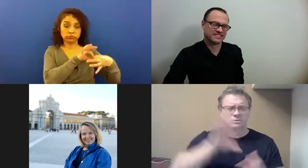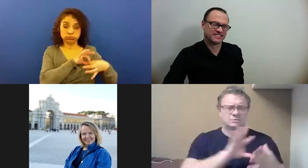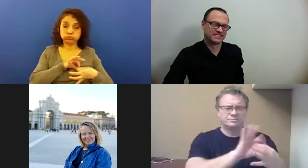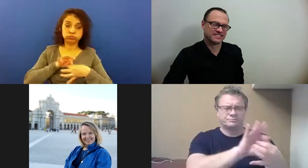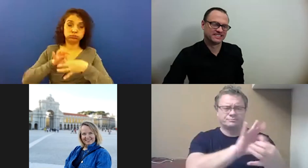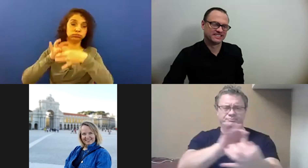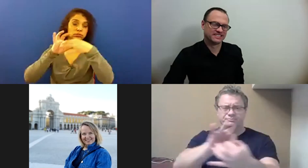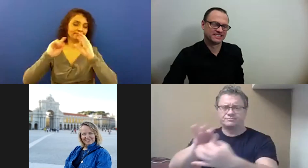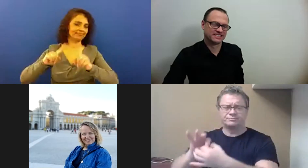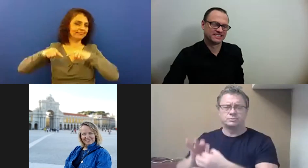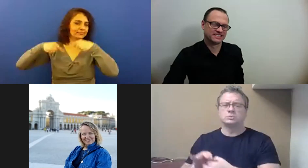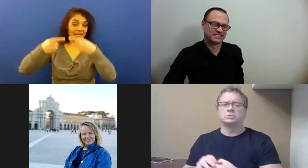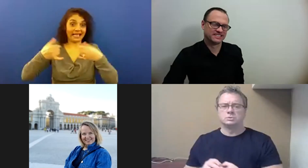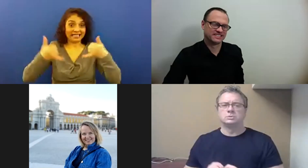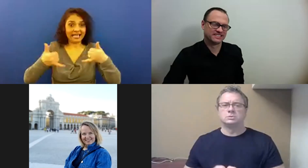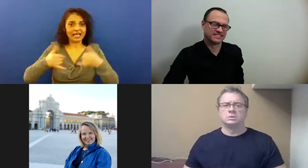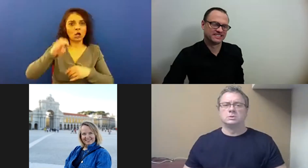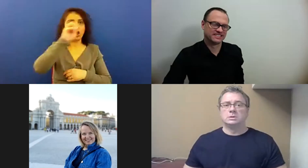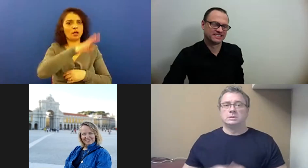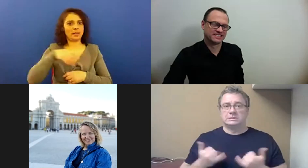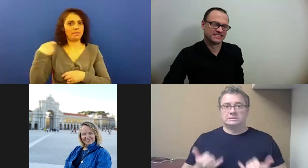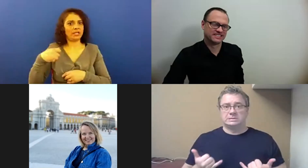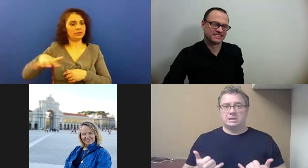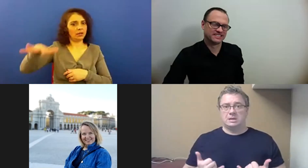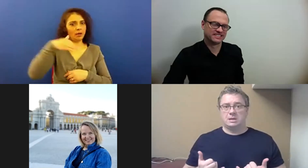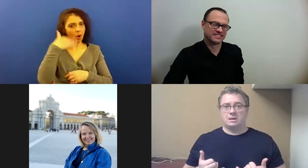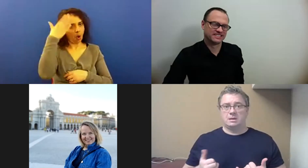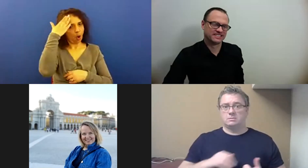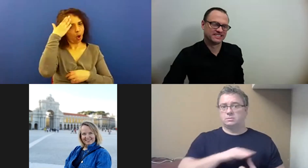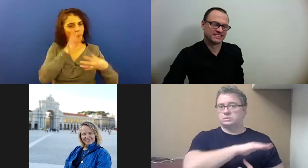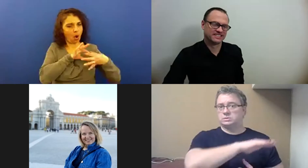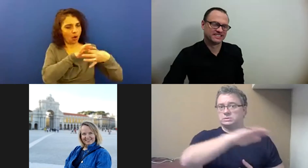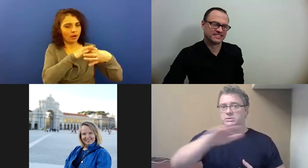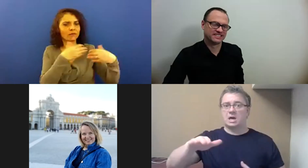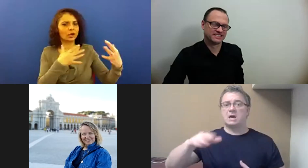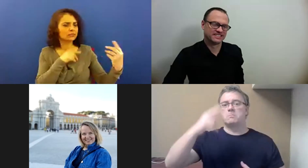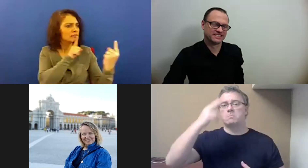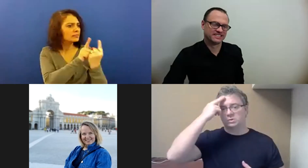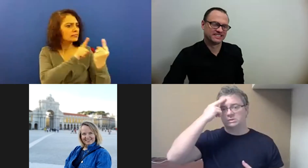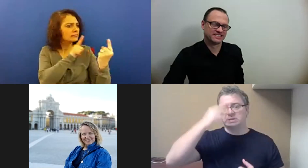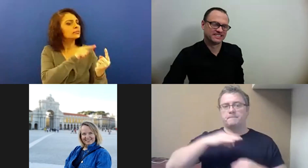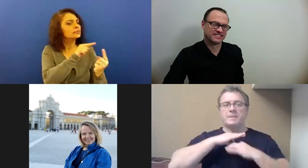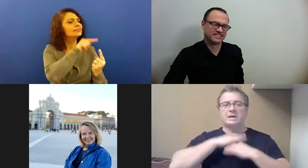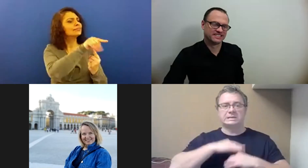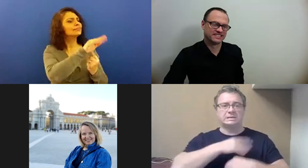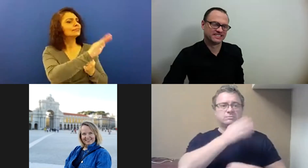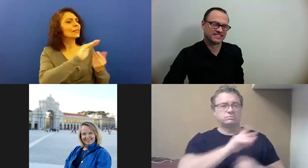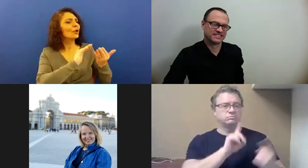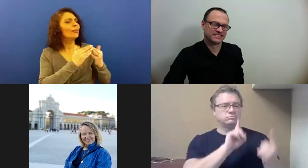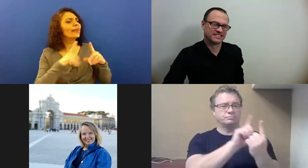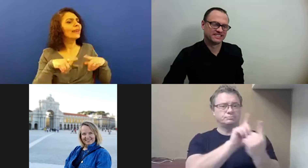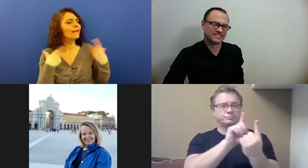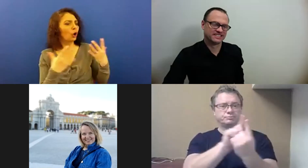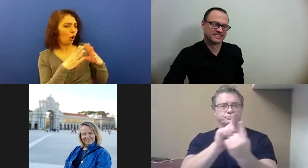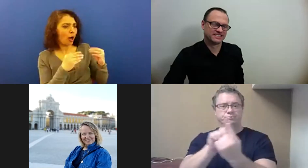presenters, make many connections that last until today. So now I know I feel connected